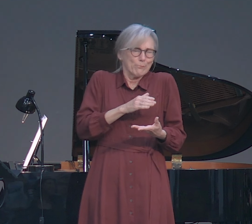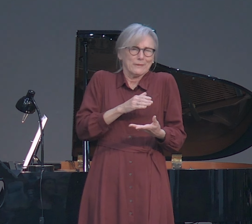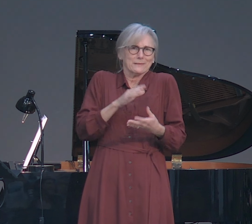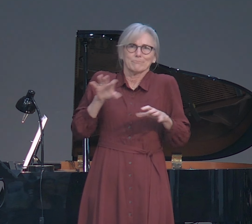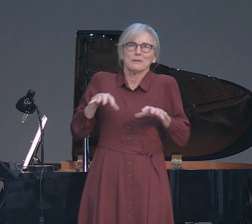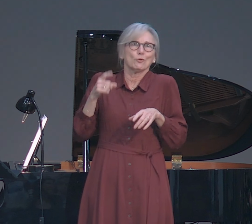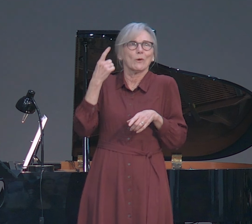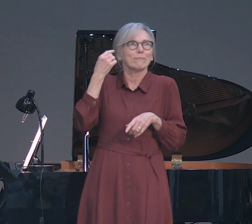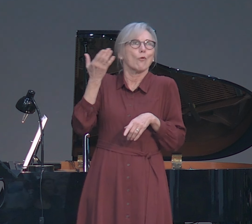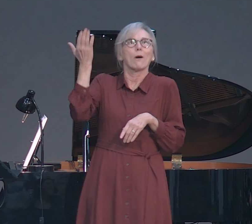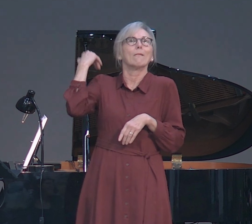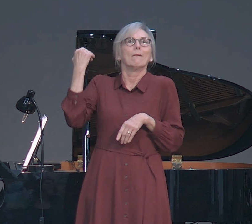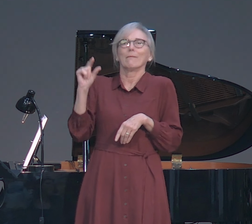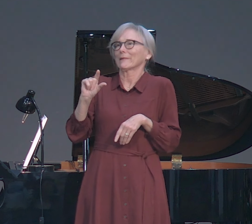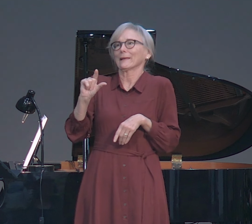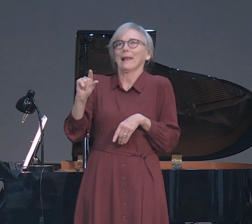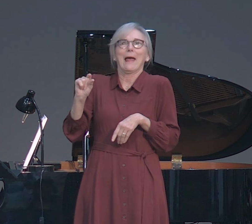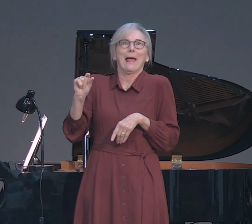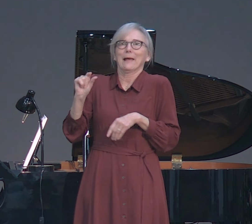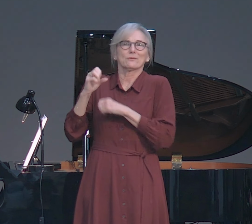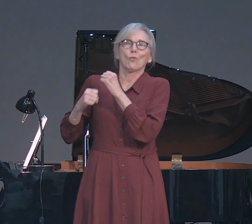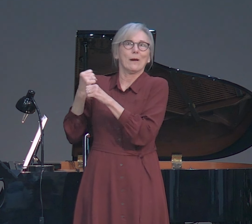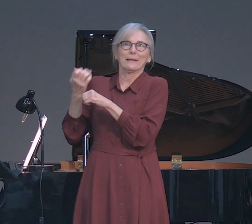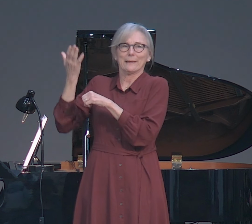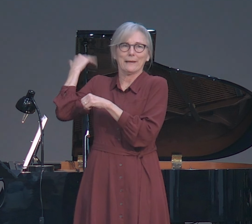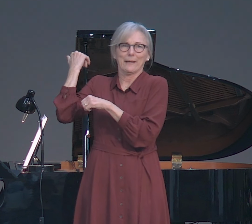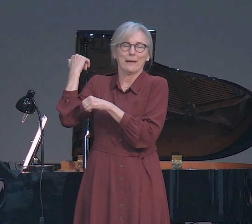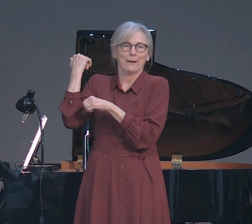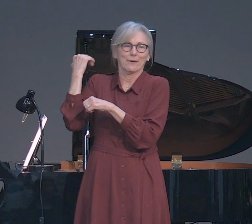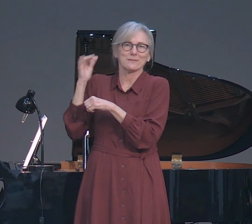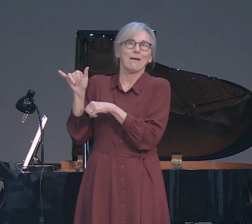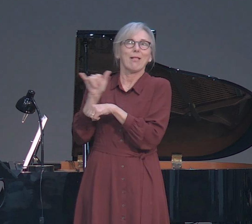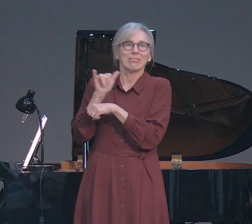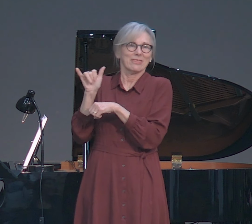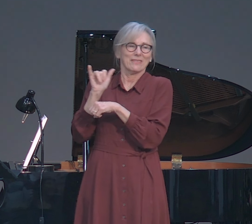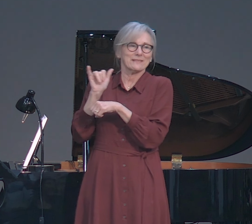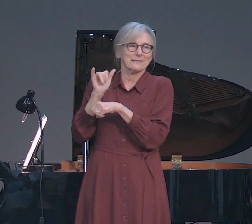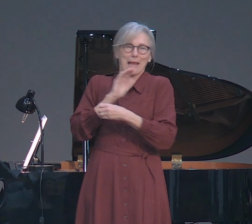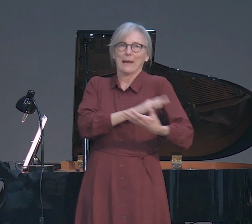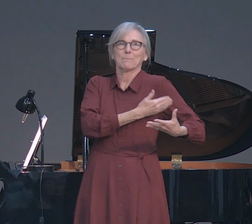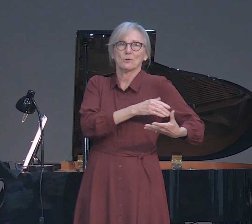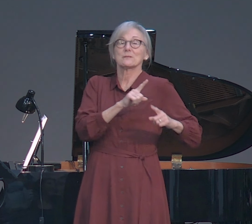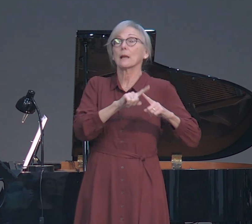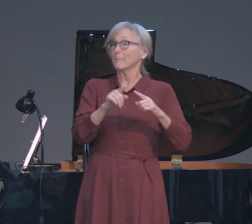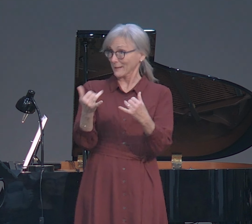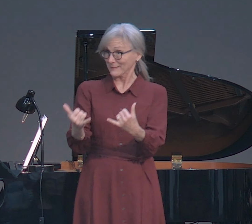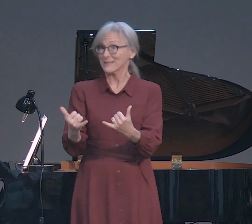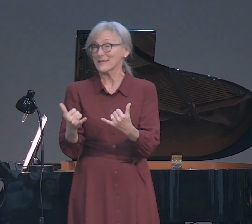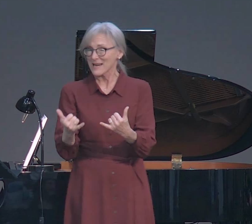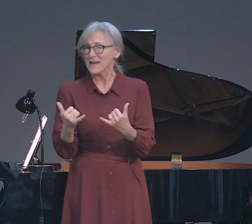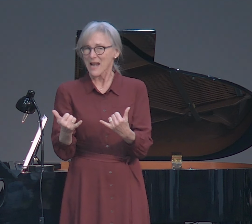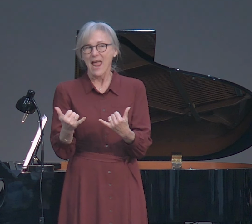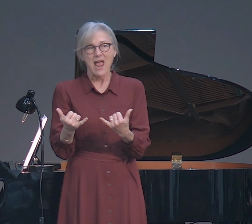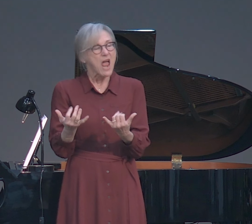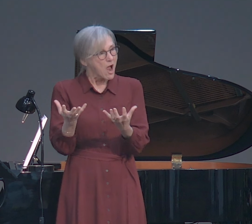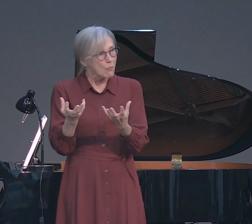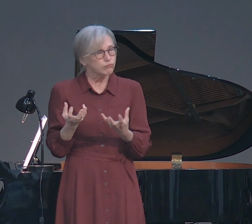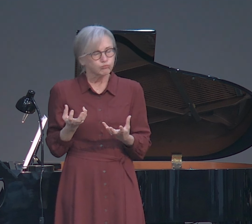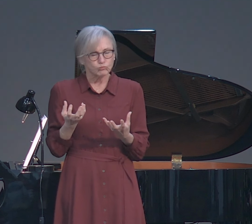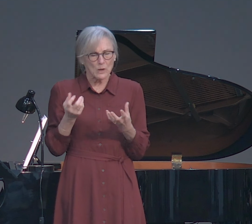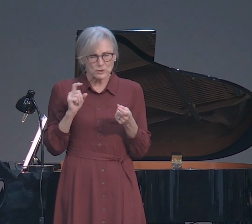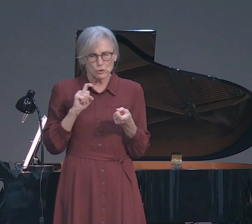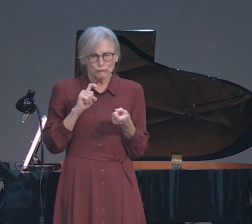mid-2000s that was very guitar-based. Up until that point, it was very much piano-driven here. And throughout the years, we've enjoyed it.